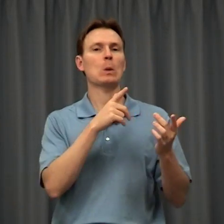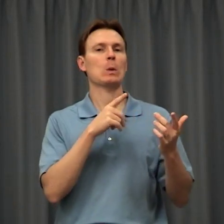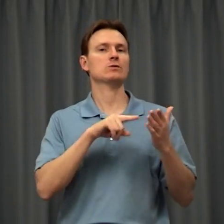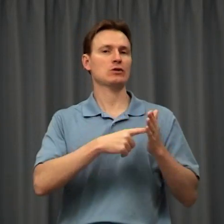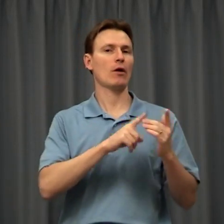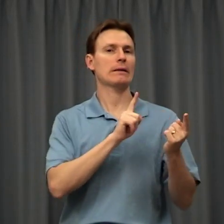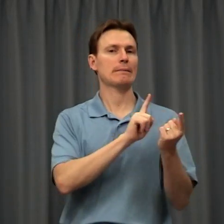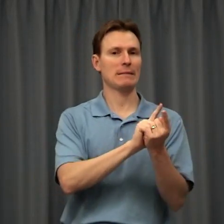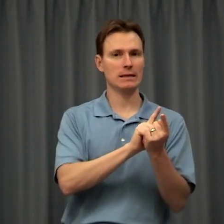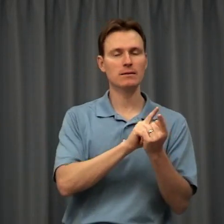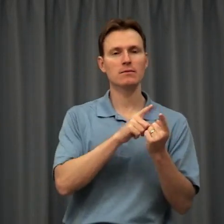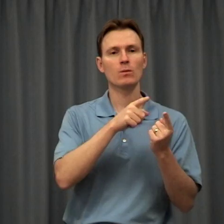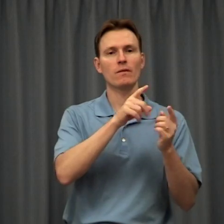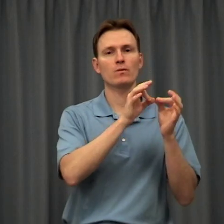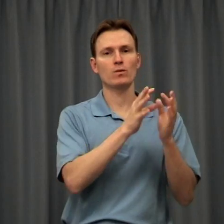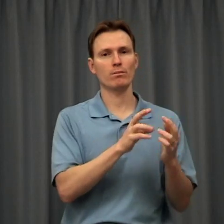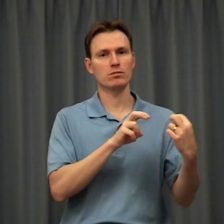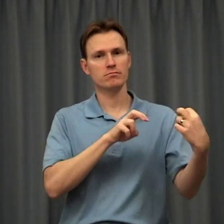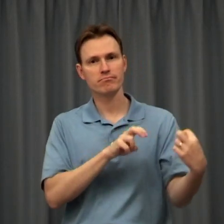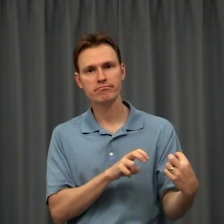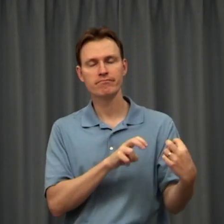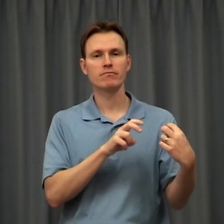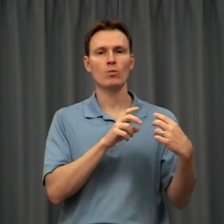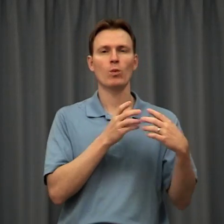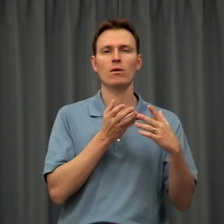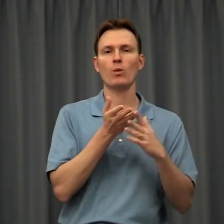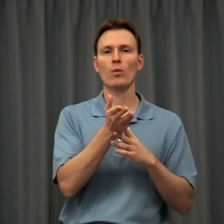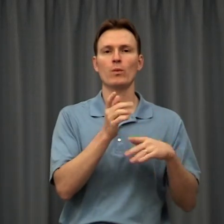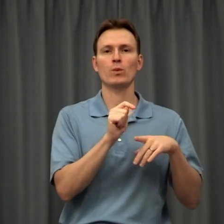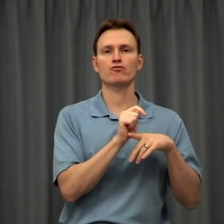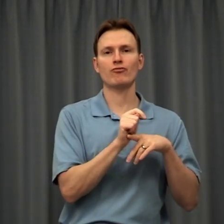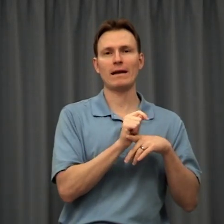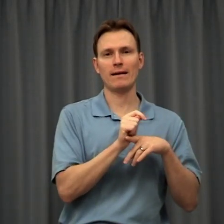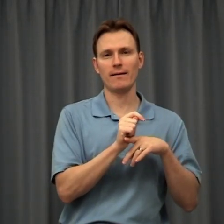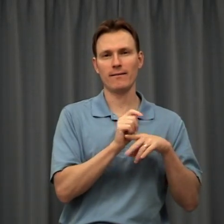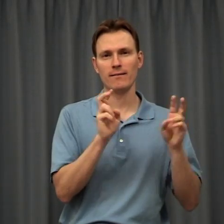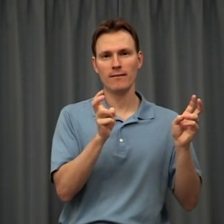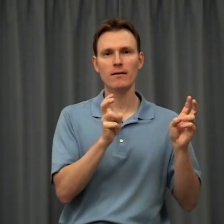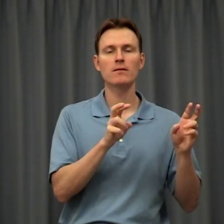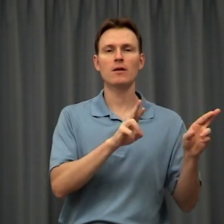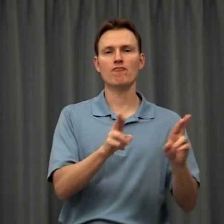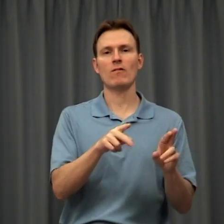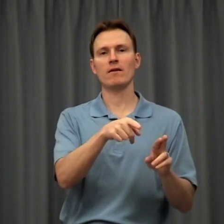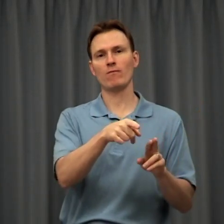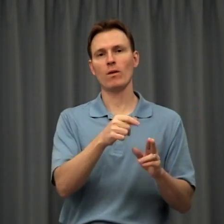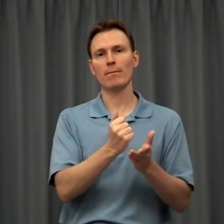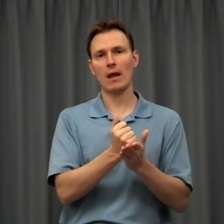were a lot of long medical words too. So I started meeting with the interpreter to help train them.